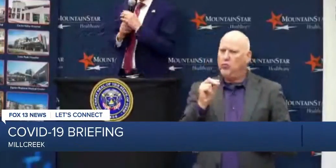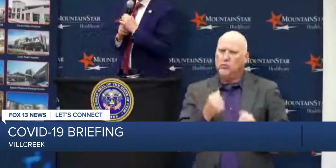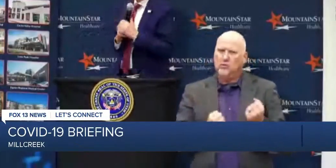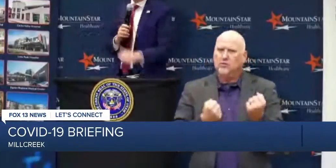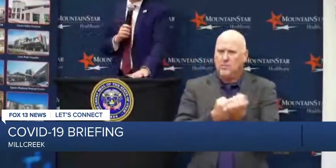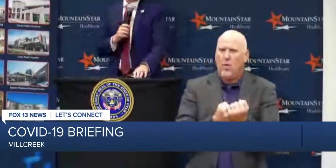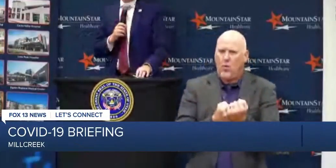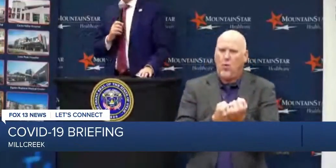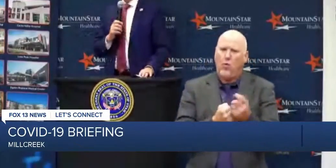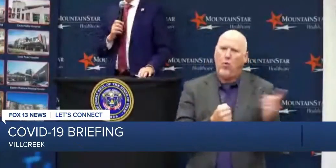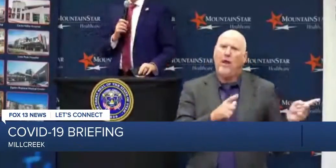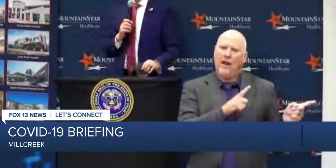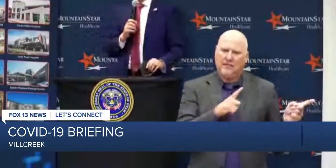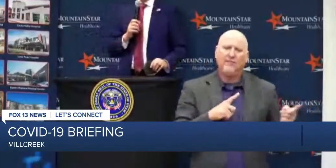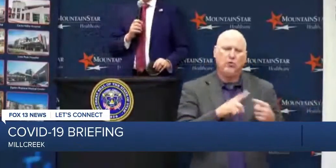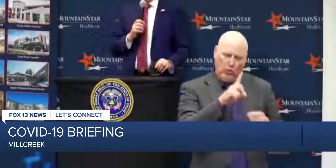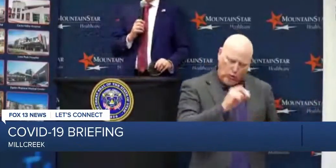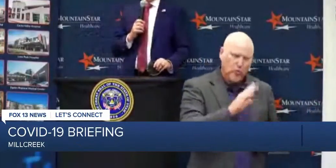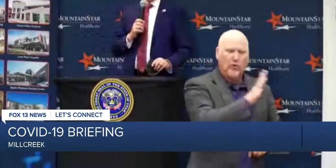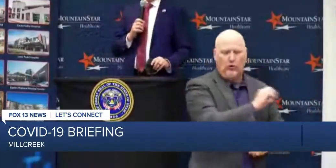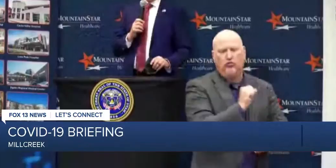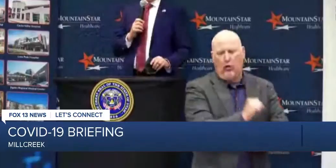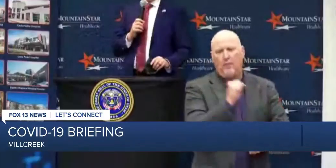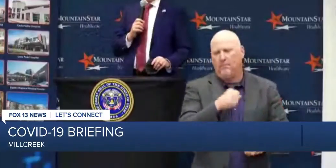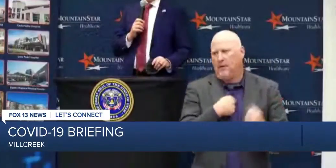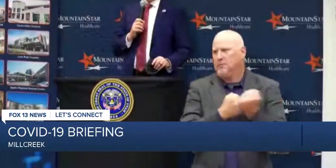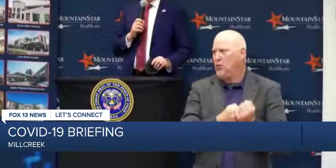Yes, Dr. Hoffman.